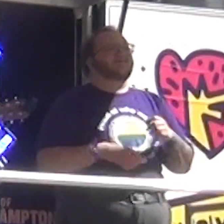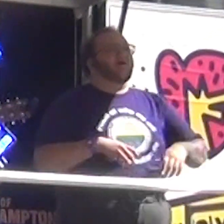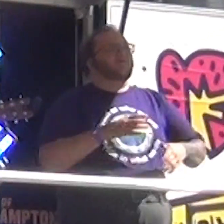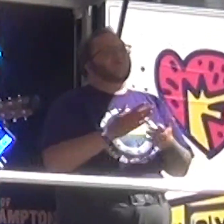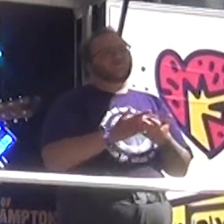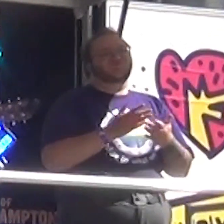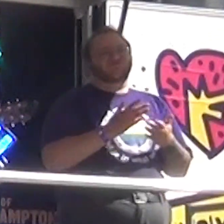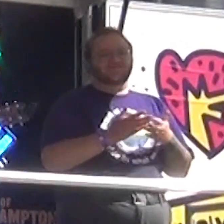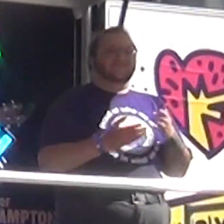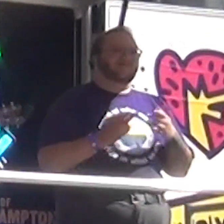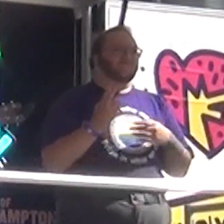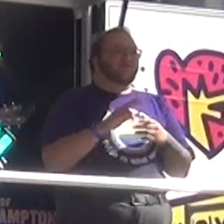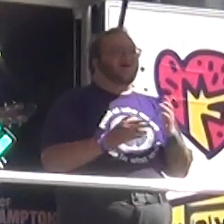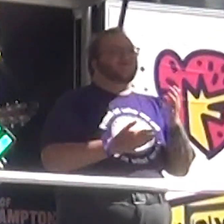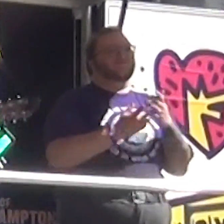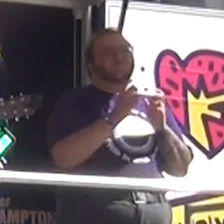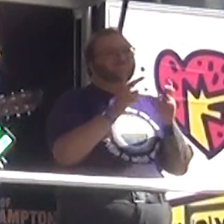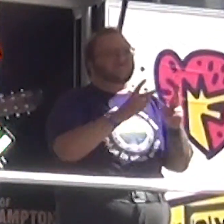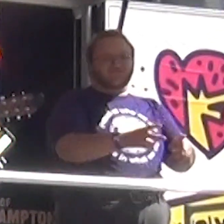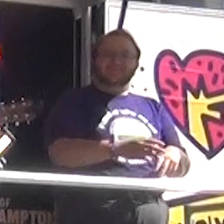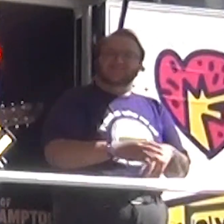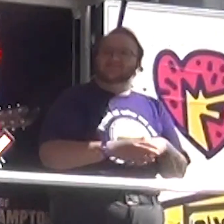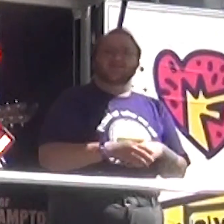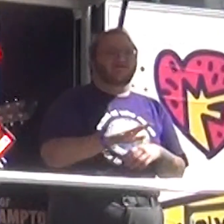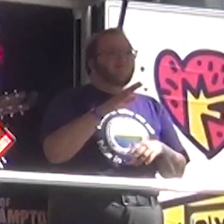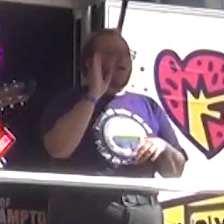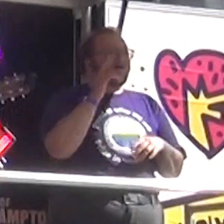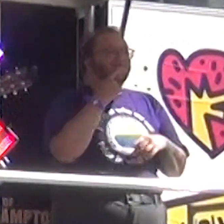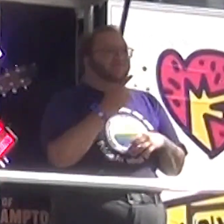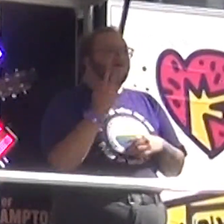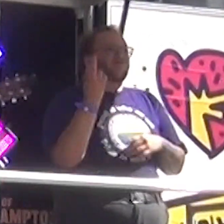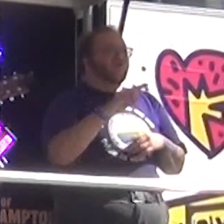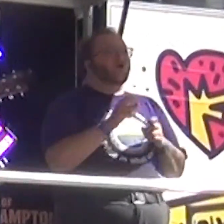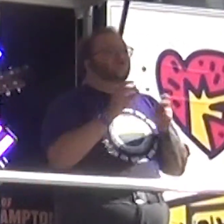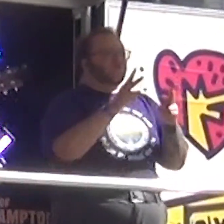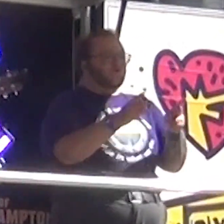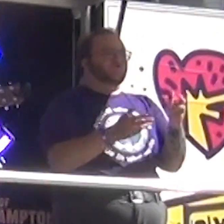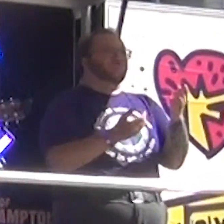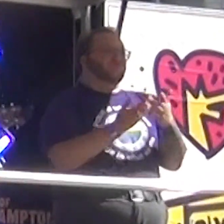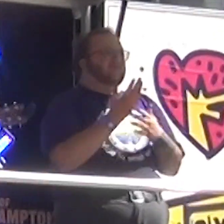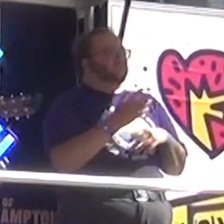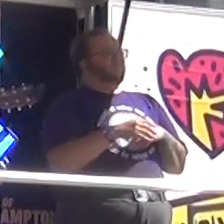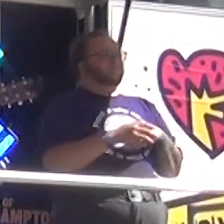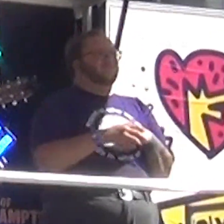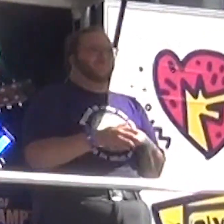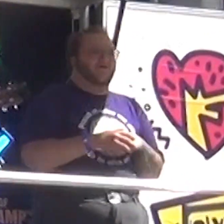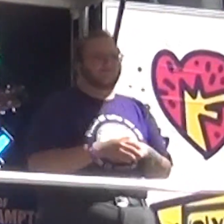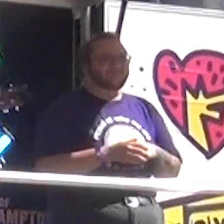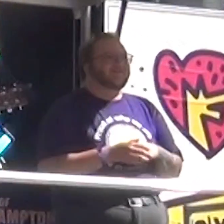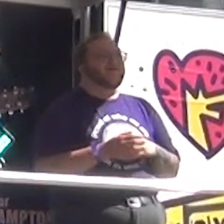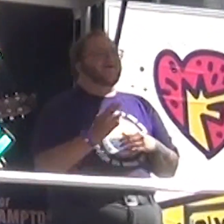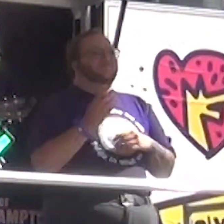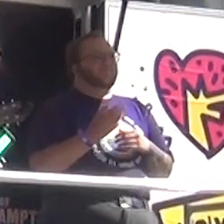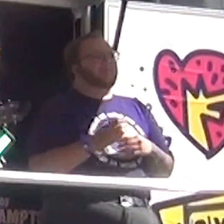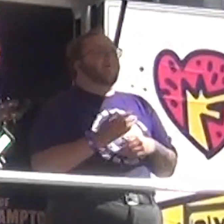ba-ba-ba-da. Return to New Street, ba-da. Let me hear you sing it. Return to New Street, ba-da.